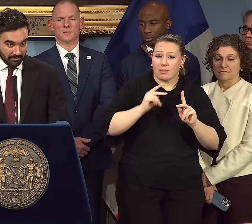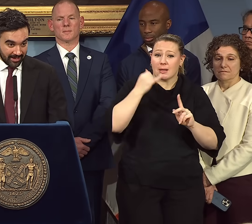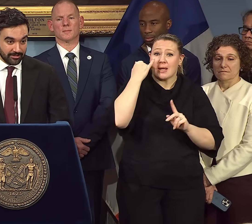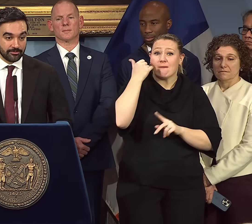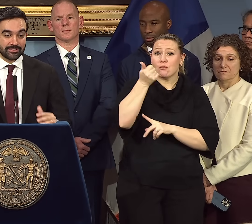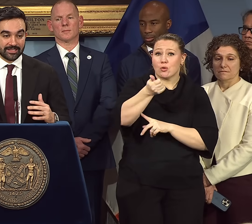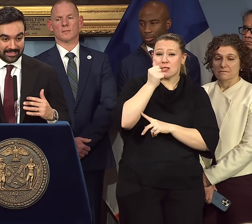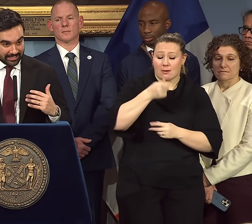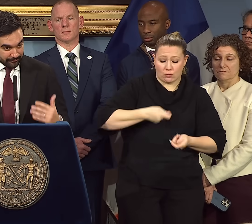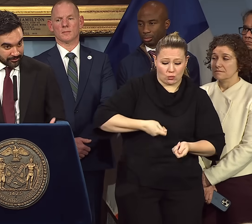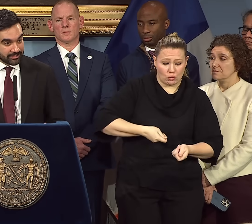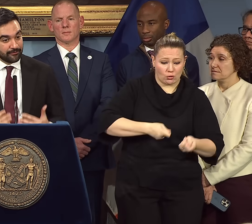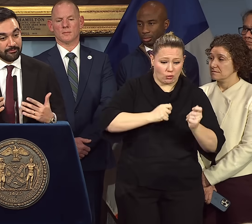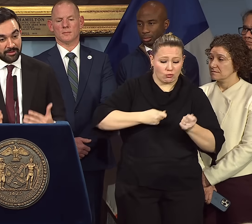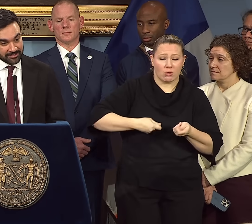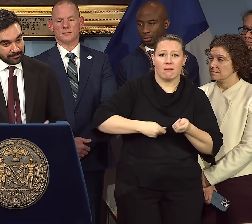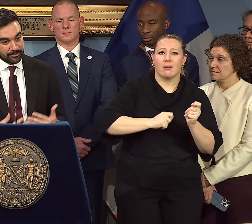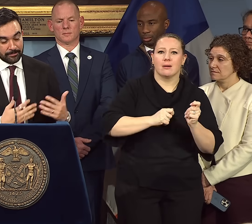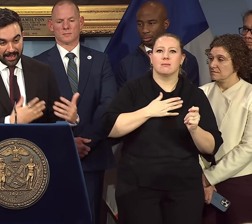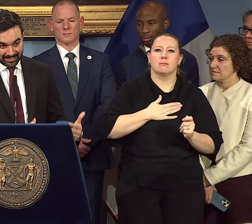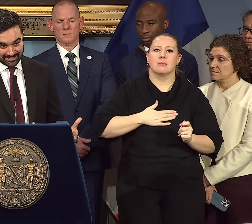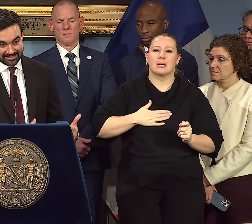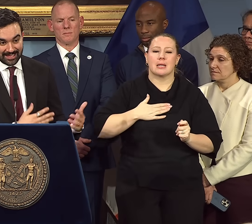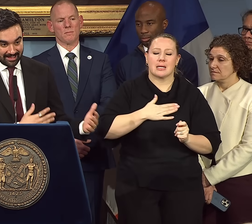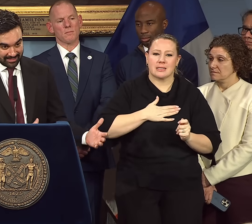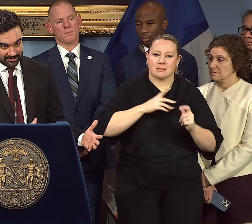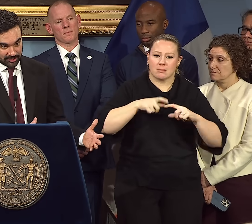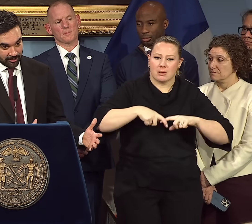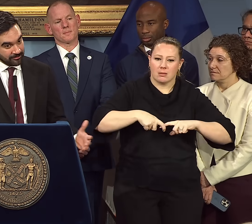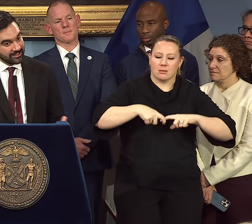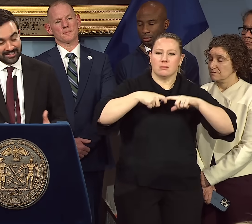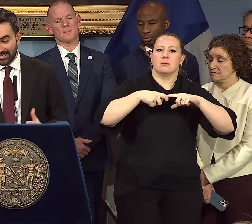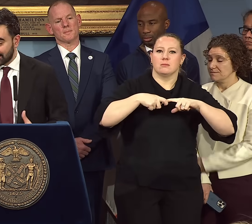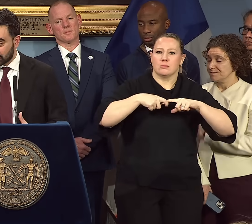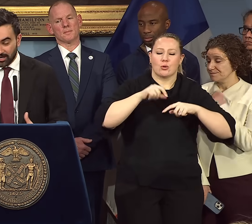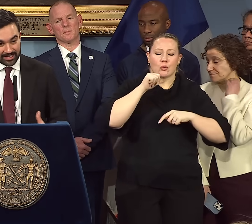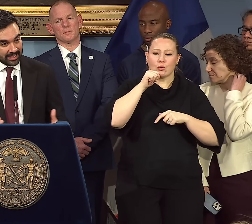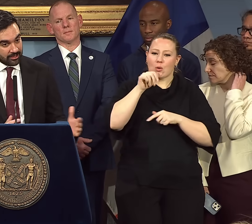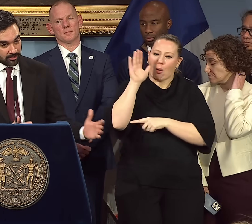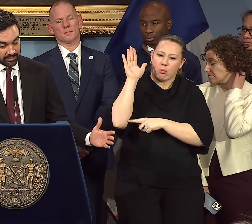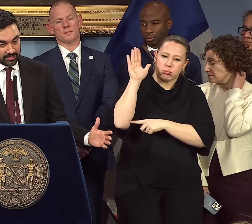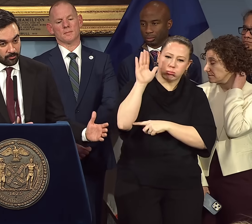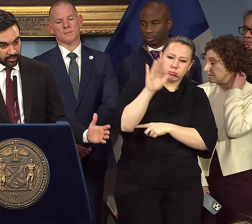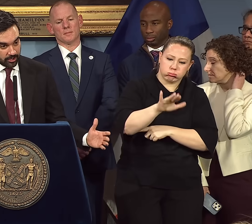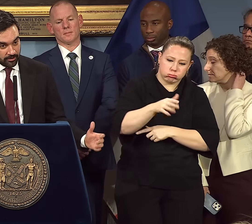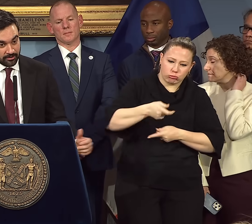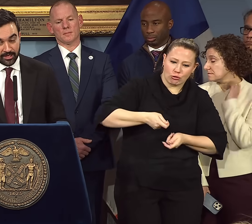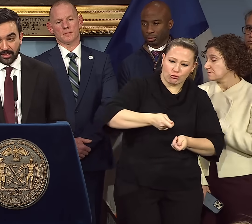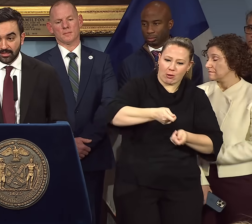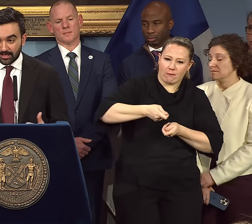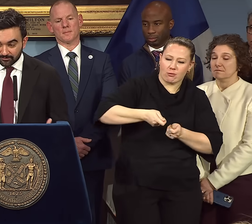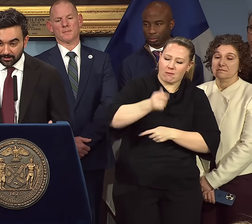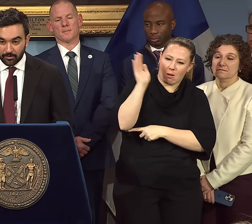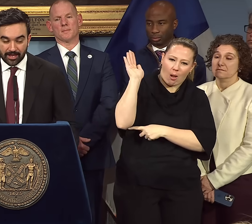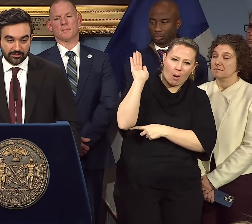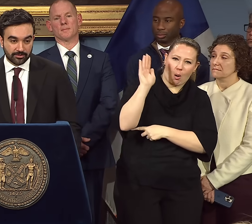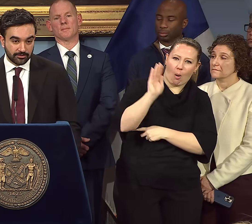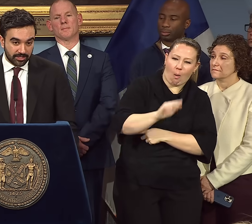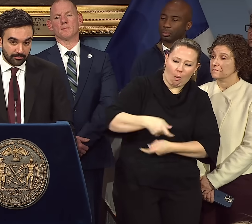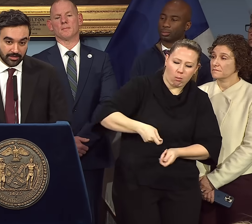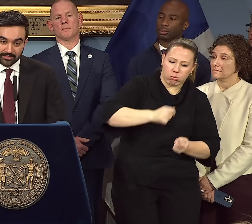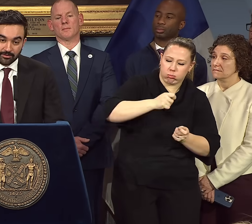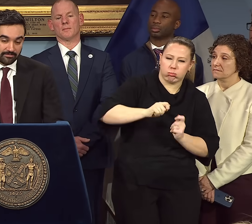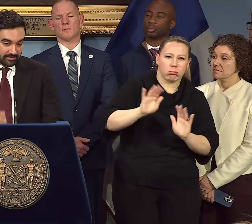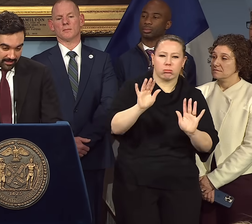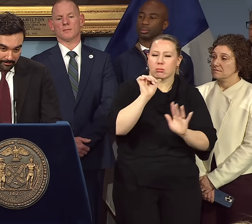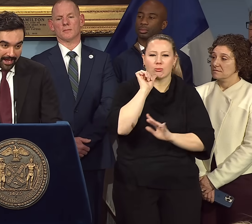we remind you to give yourself multiple passes at that snow, not to try to get it all done in one go. The FDNY has also